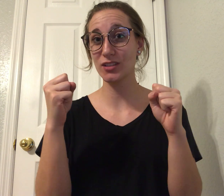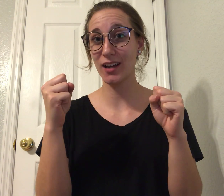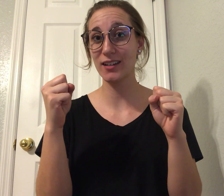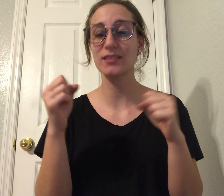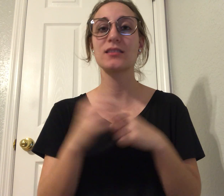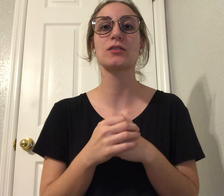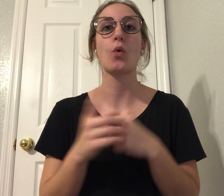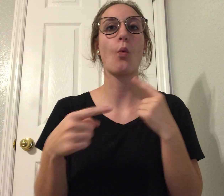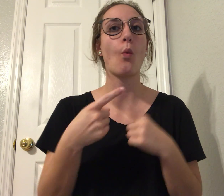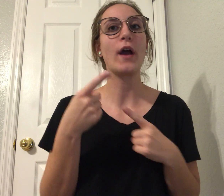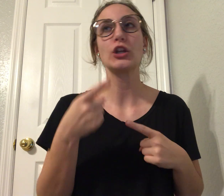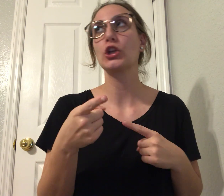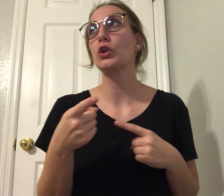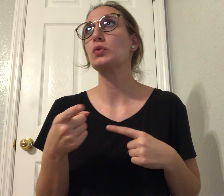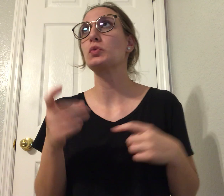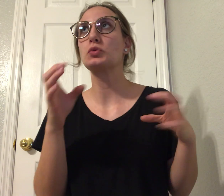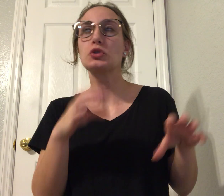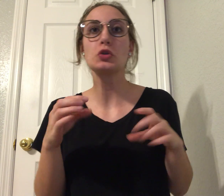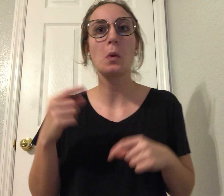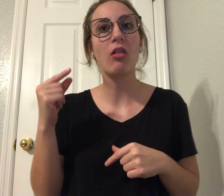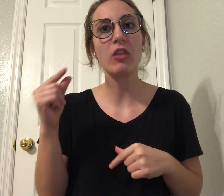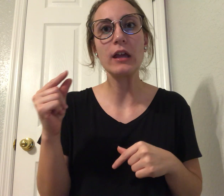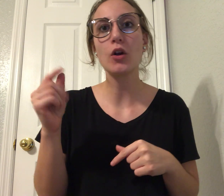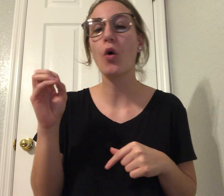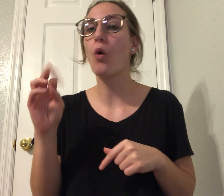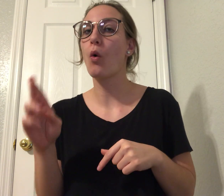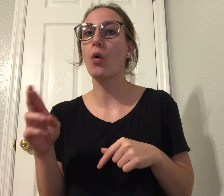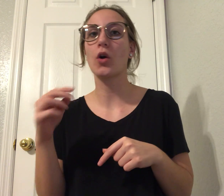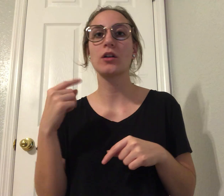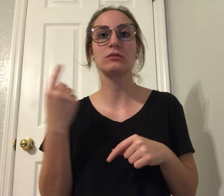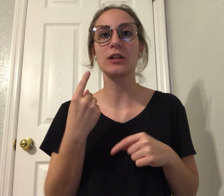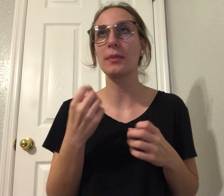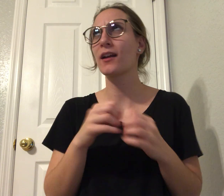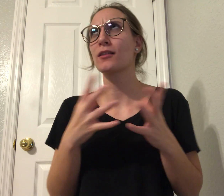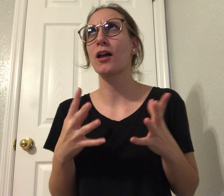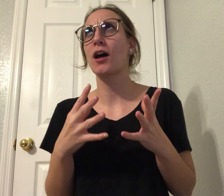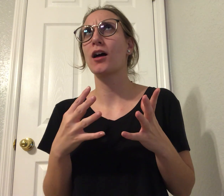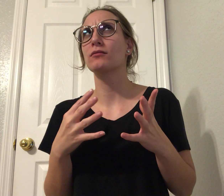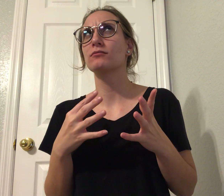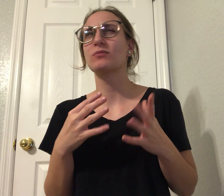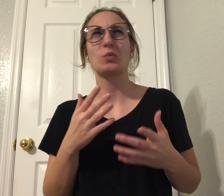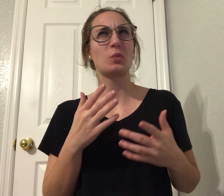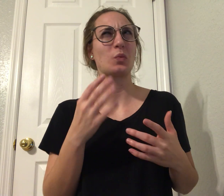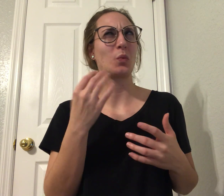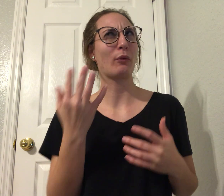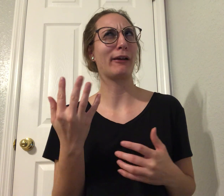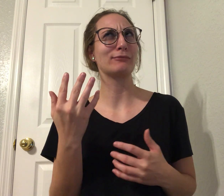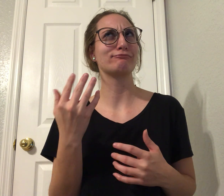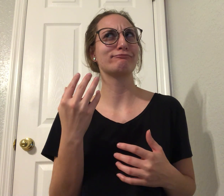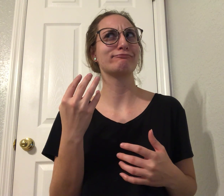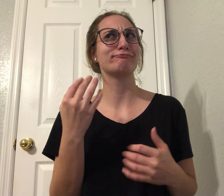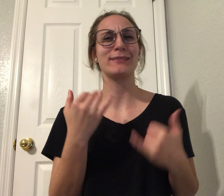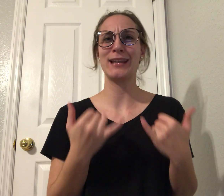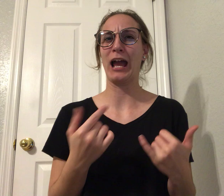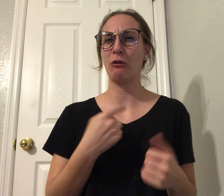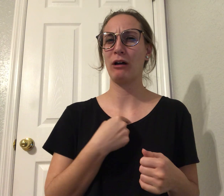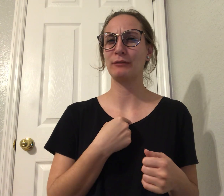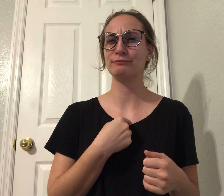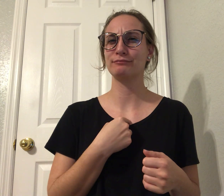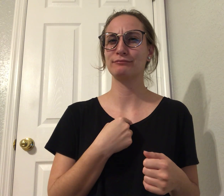or a little bit of something a lot. See, now I'm getting confused. I had it. I've been saying this for years,